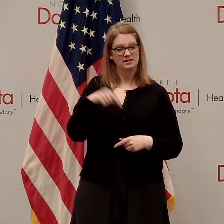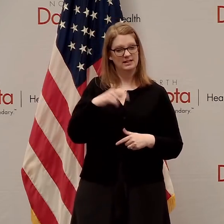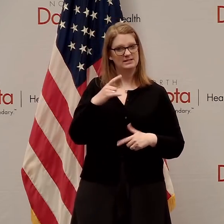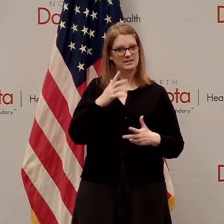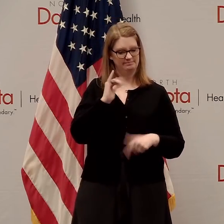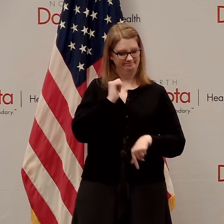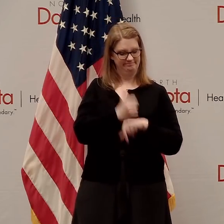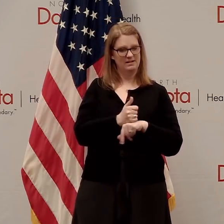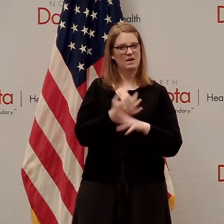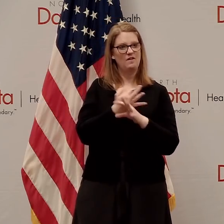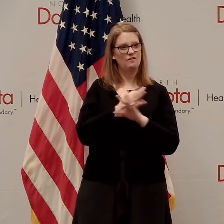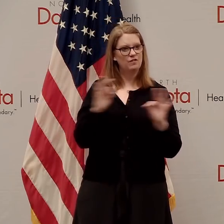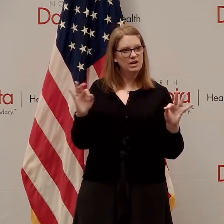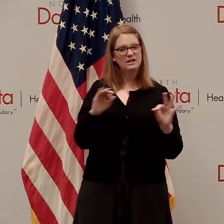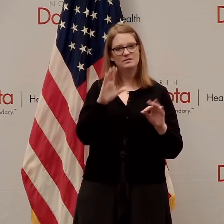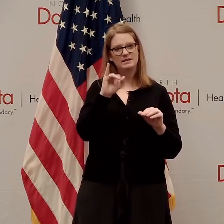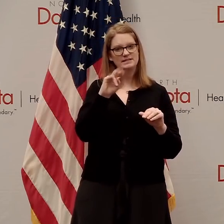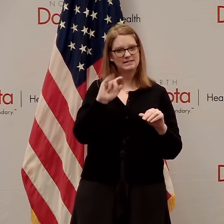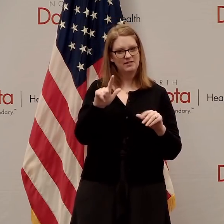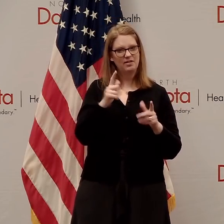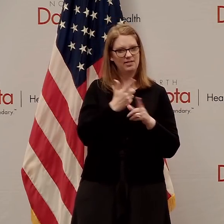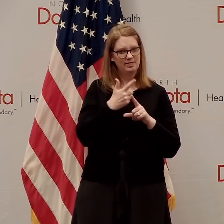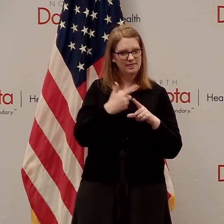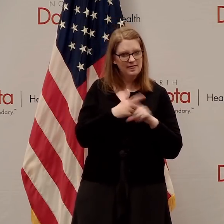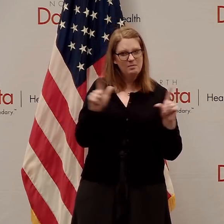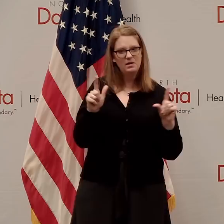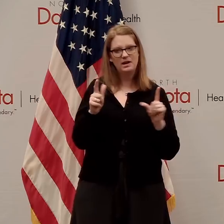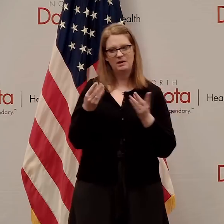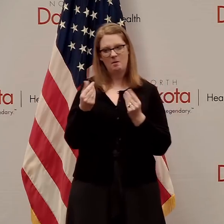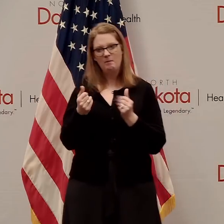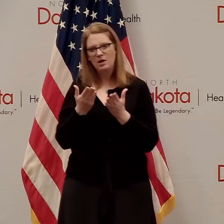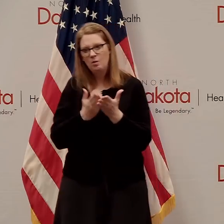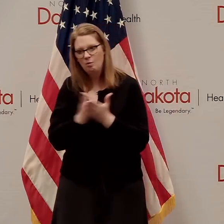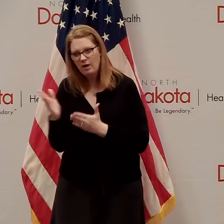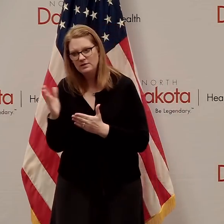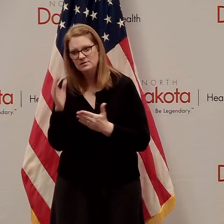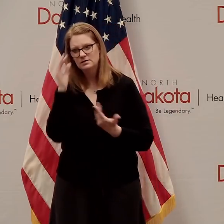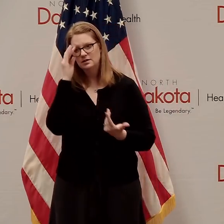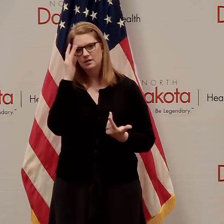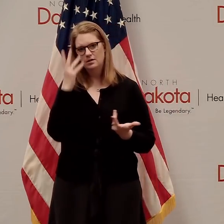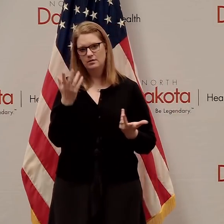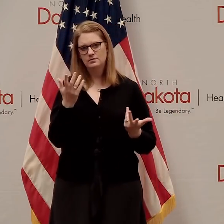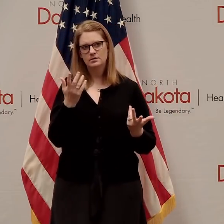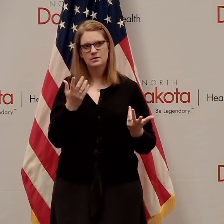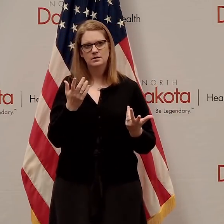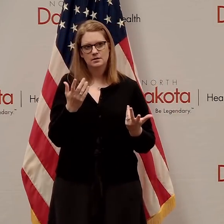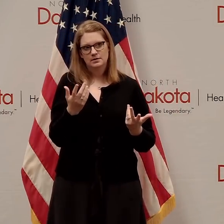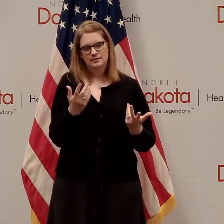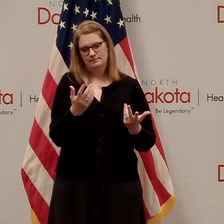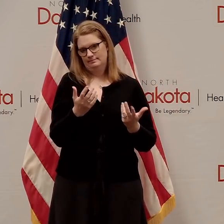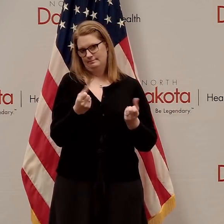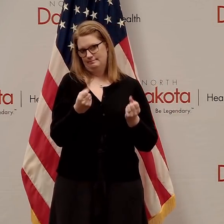independence. It's built on freedom. It's built on property rights. I think there's a lot of arguments that might be able to be made